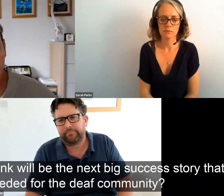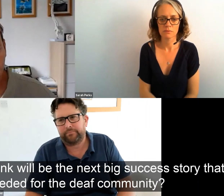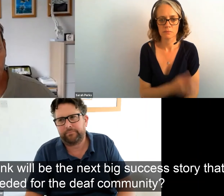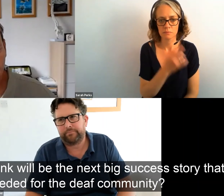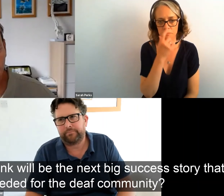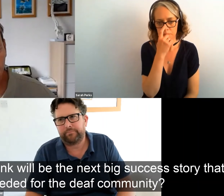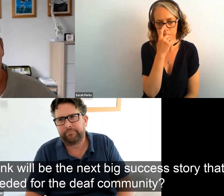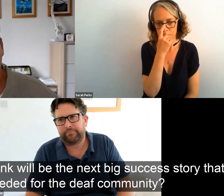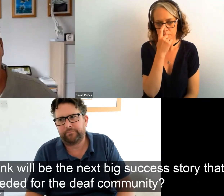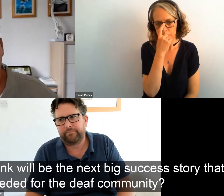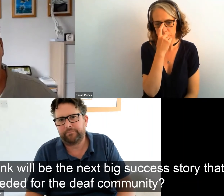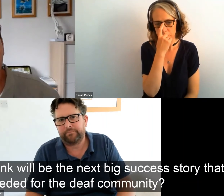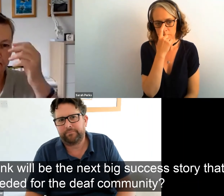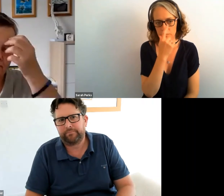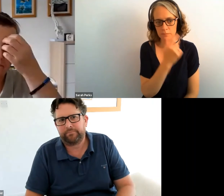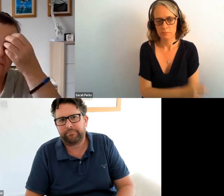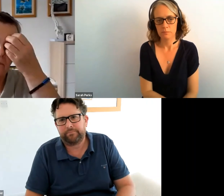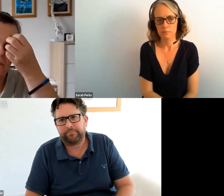deaf community?